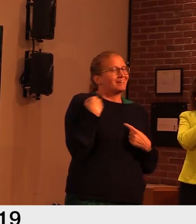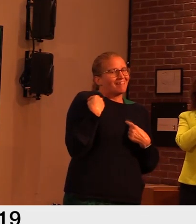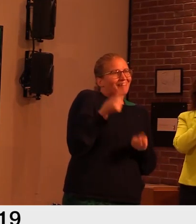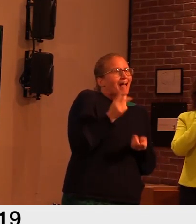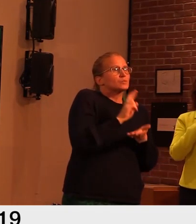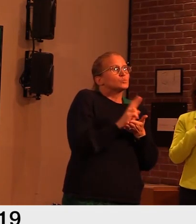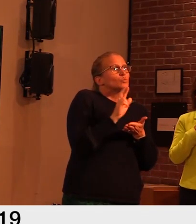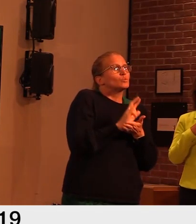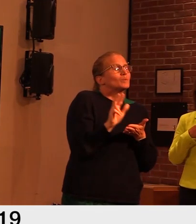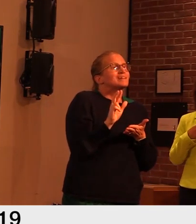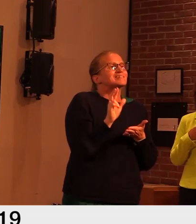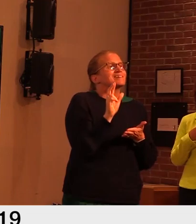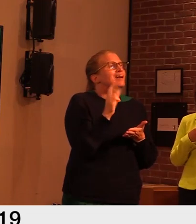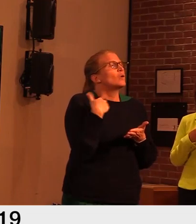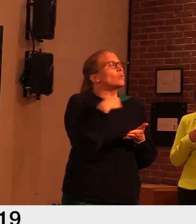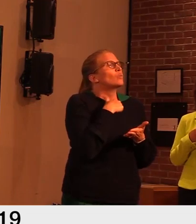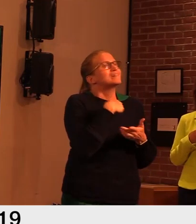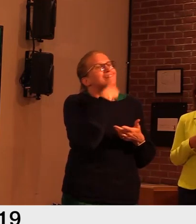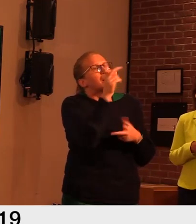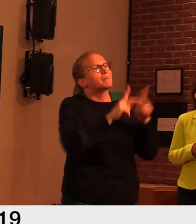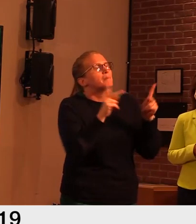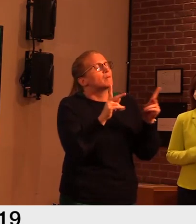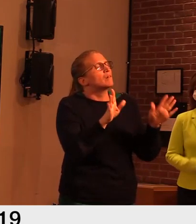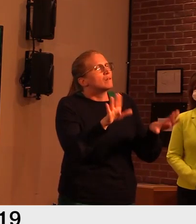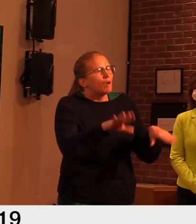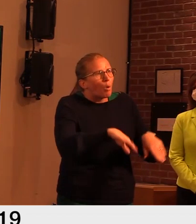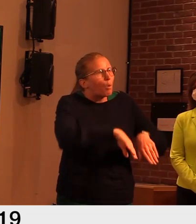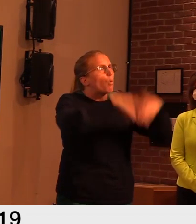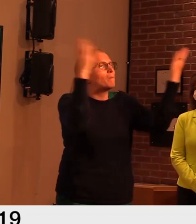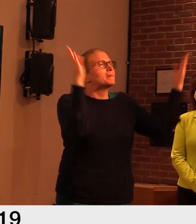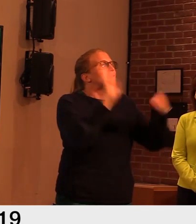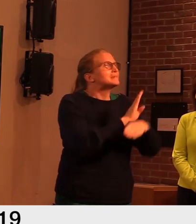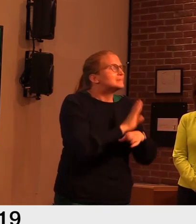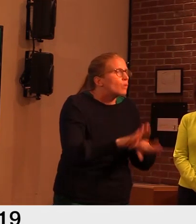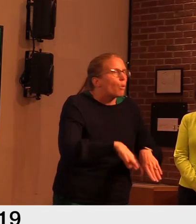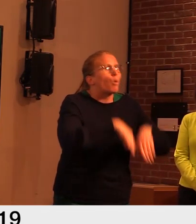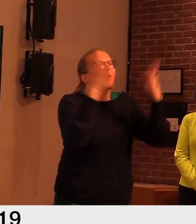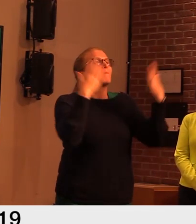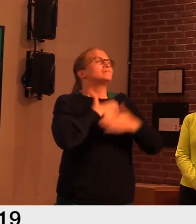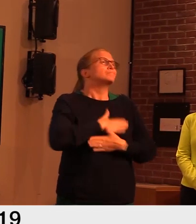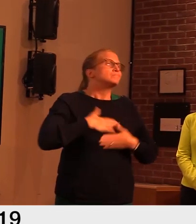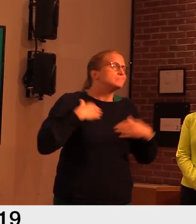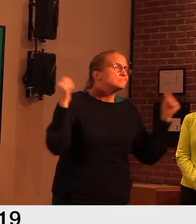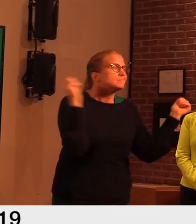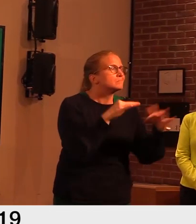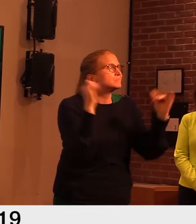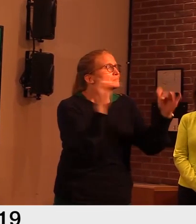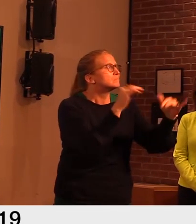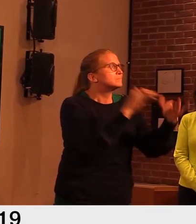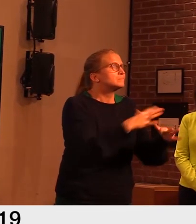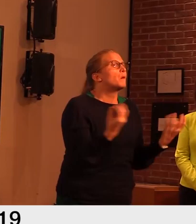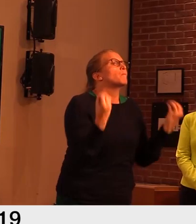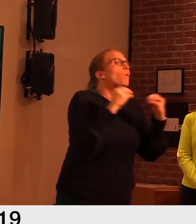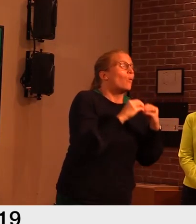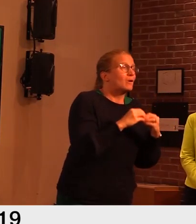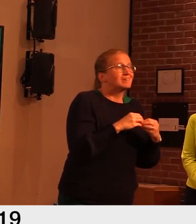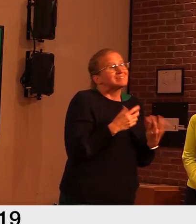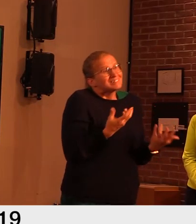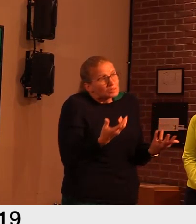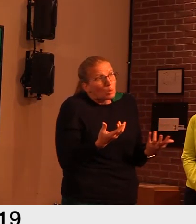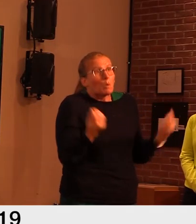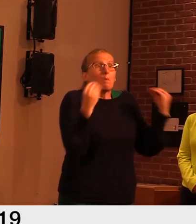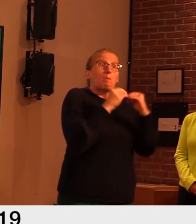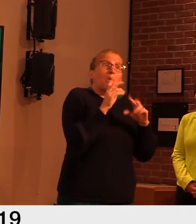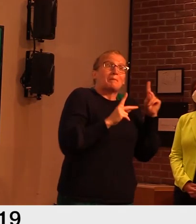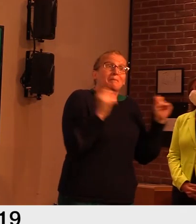or other factors? I'm going to ask Commissioner Pichek to answer part of that. From my standpoint, we've opened up more